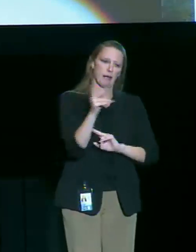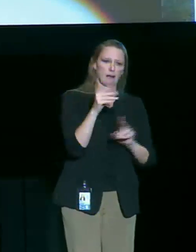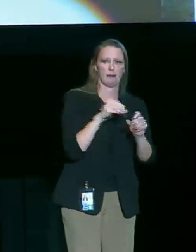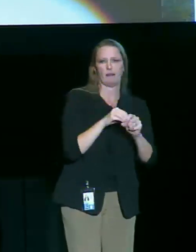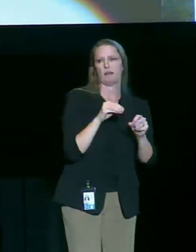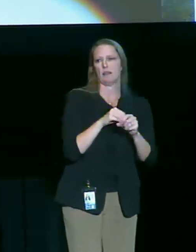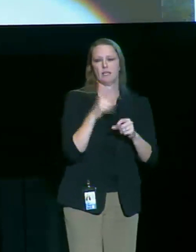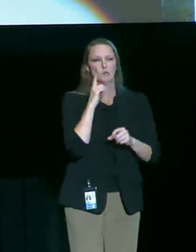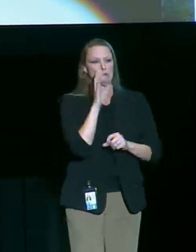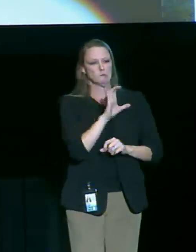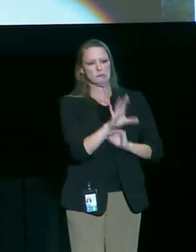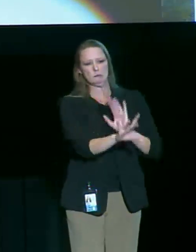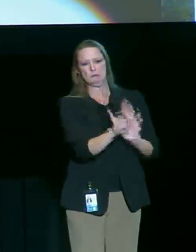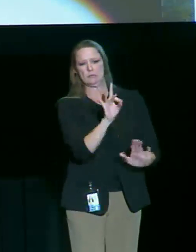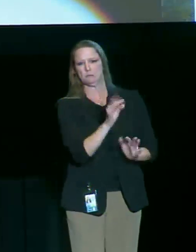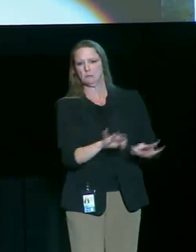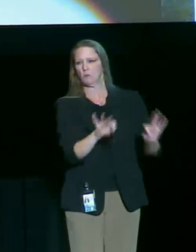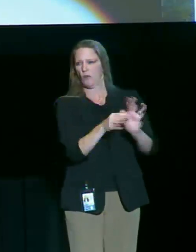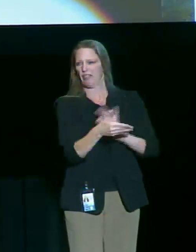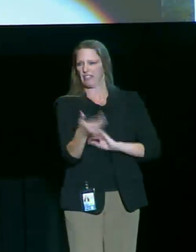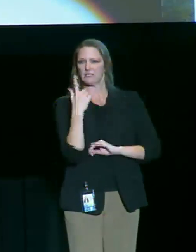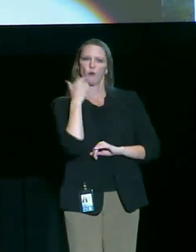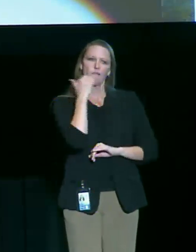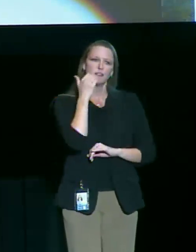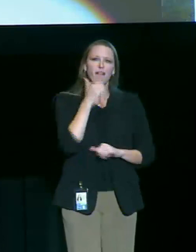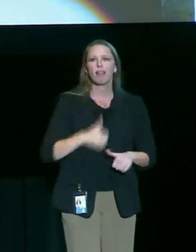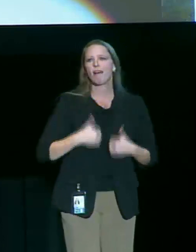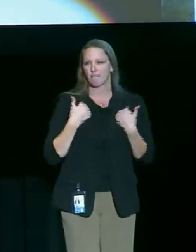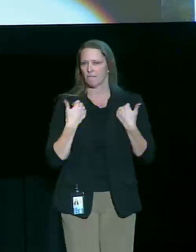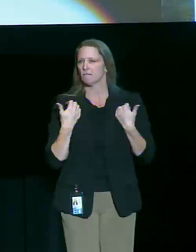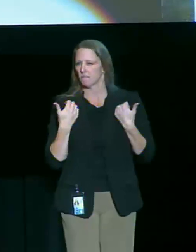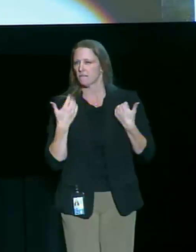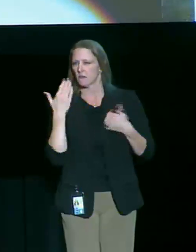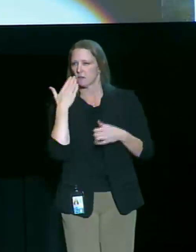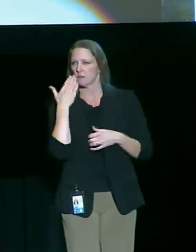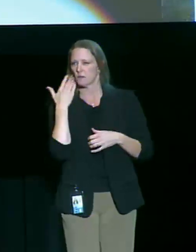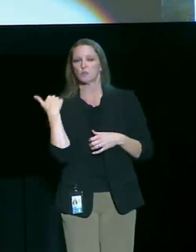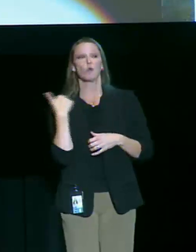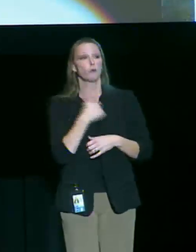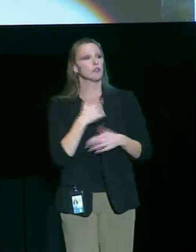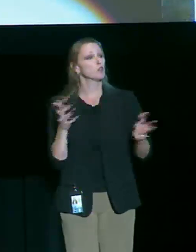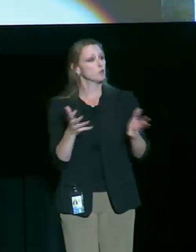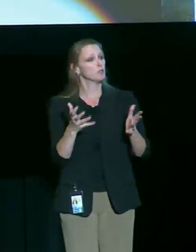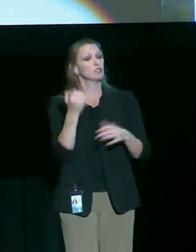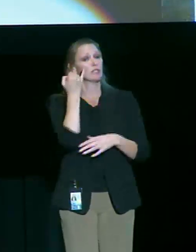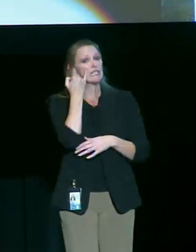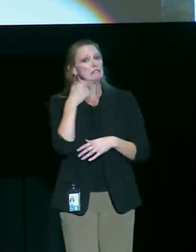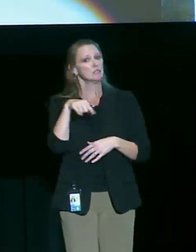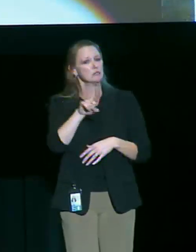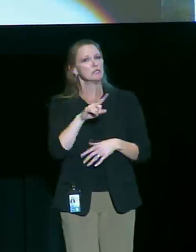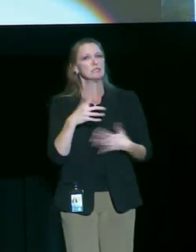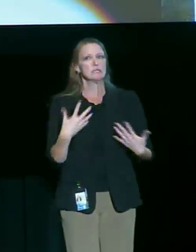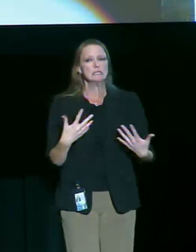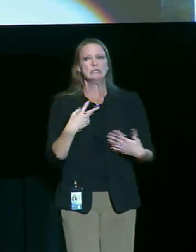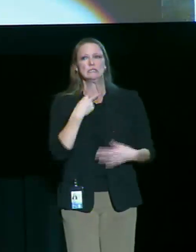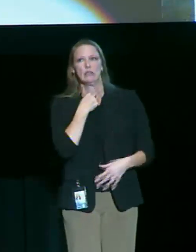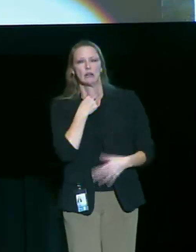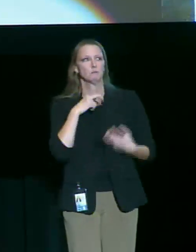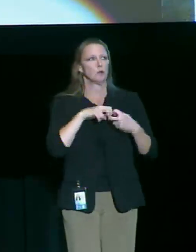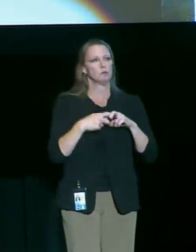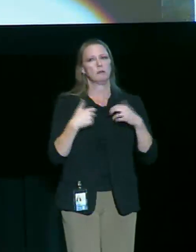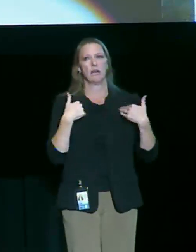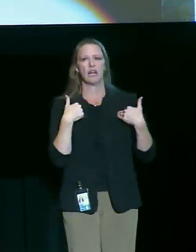get important items that they need for their daily living in their homes. And we encourage you, if you have a problem, you're welcome to